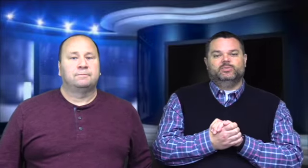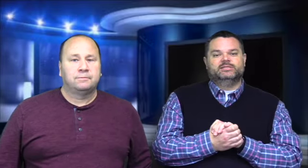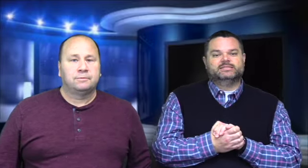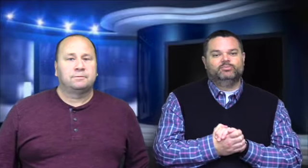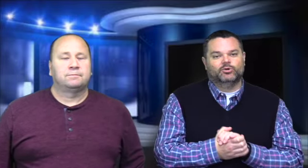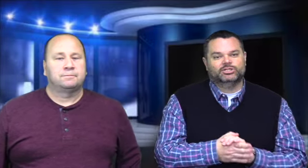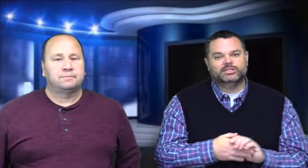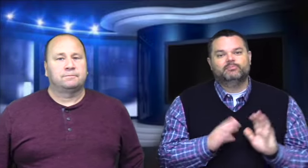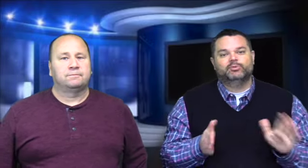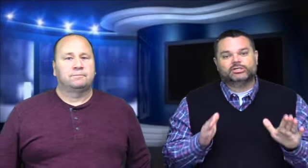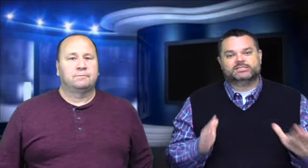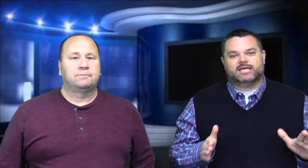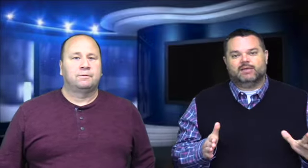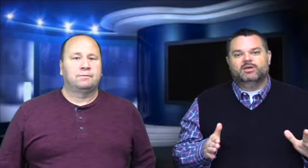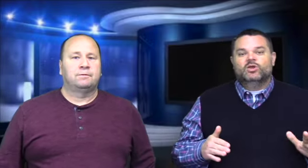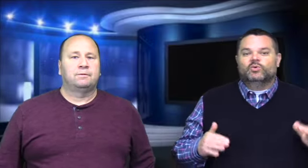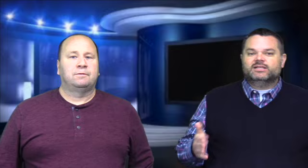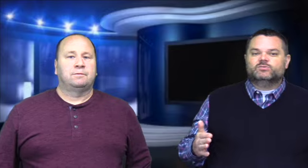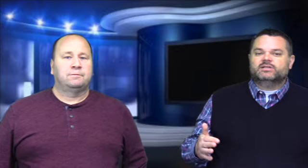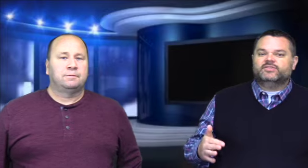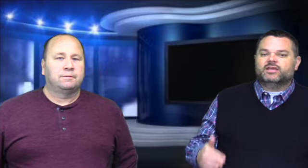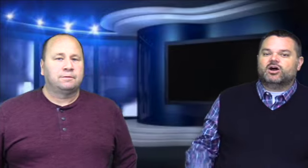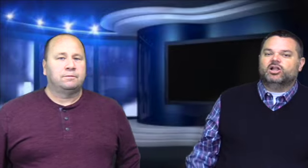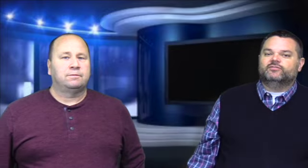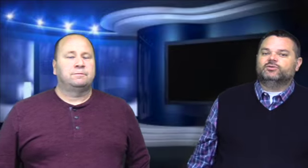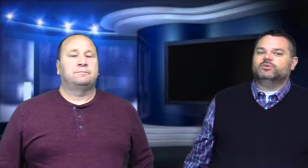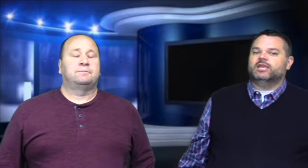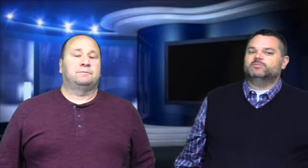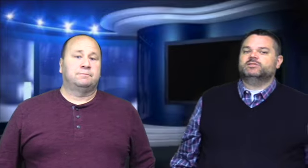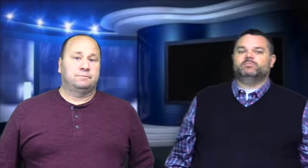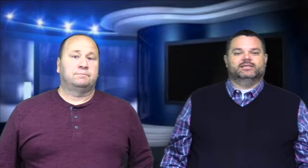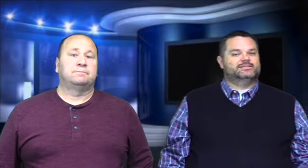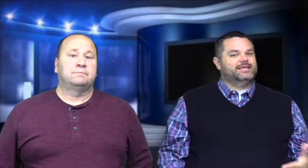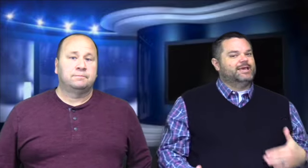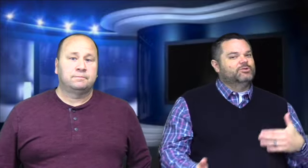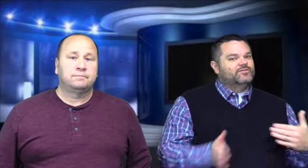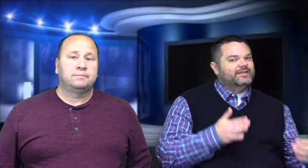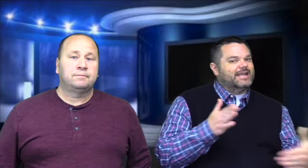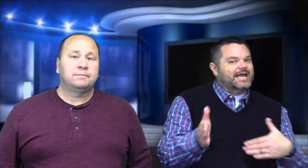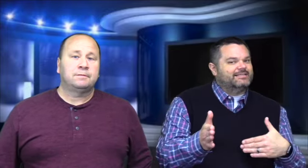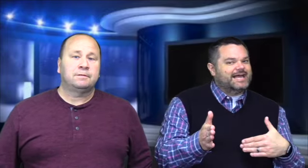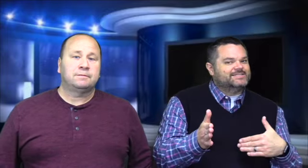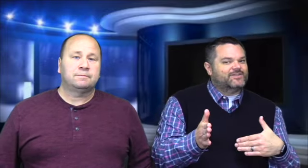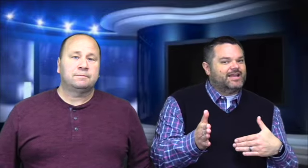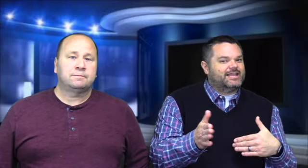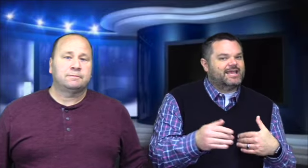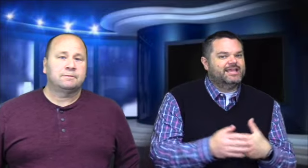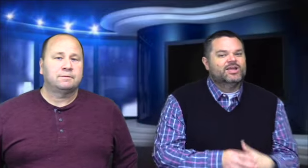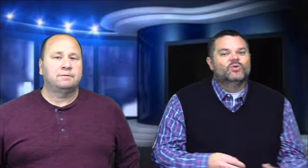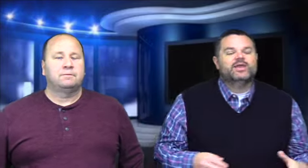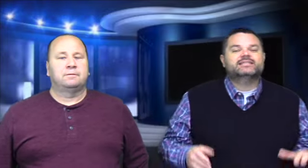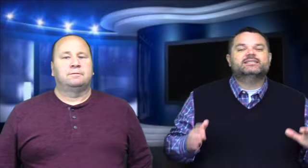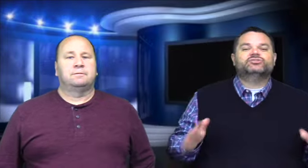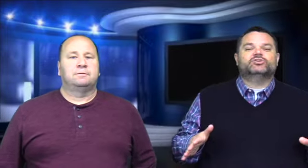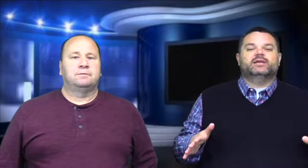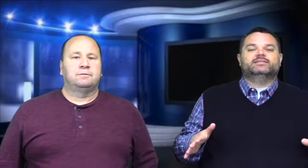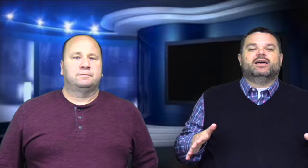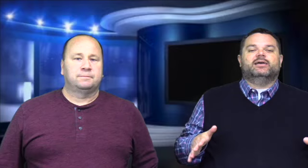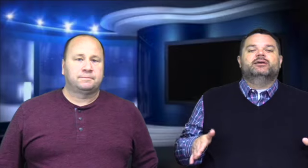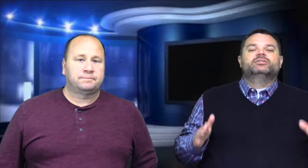us support the book stop. We also wanted to thank all of you who came to the PTA movie night last Friday. We had such a great time.